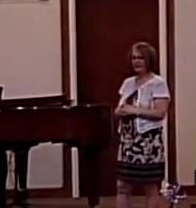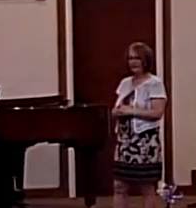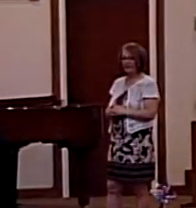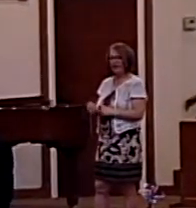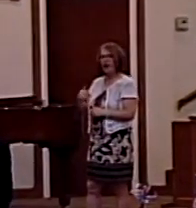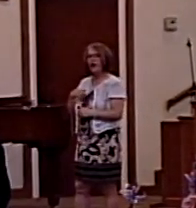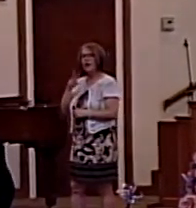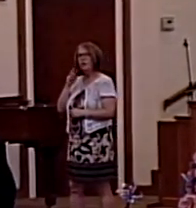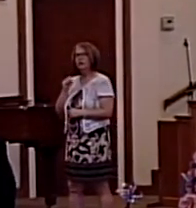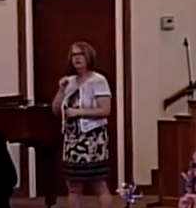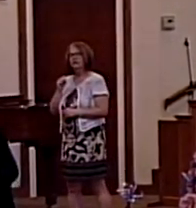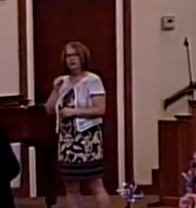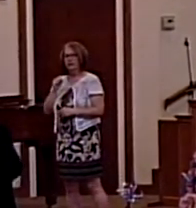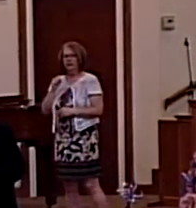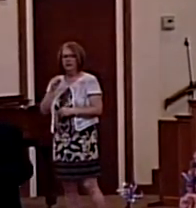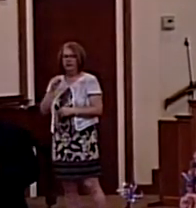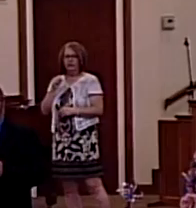I was in